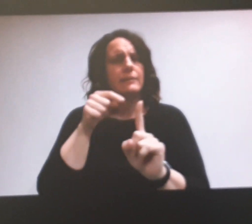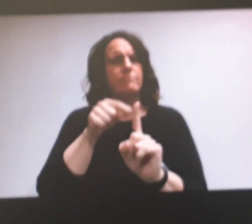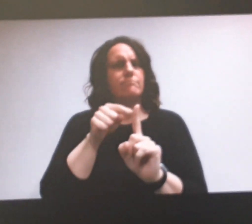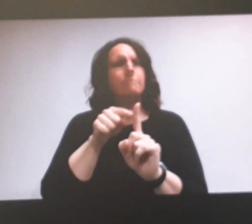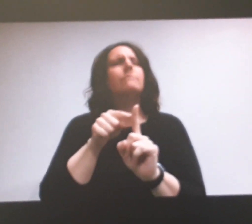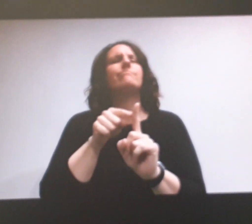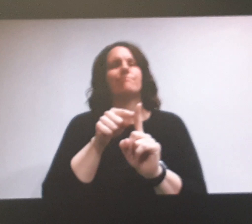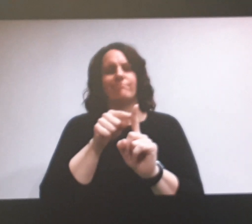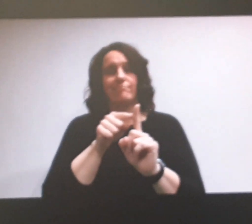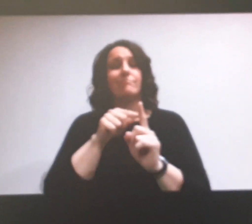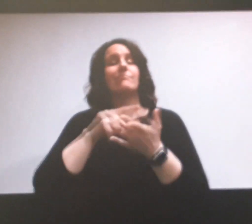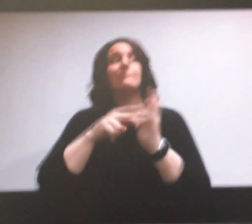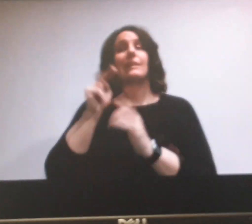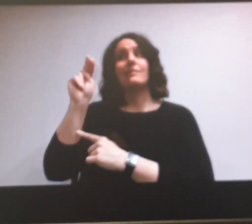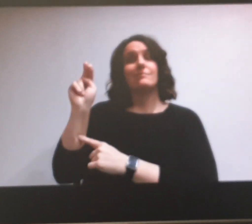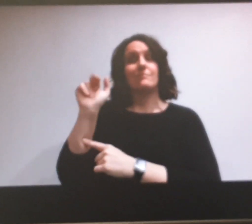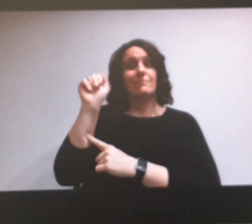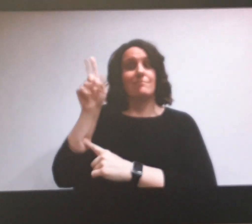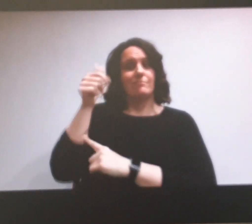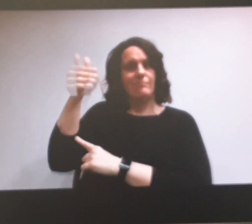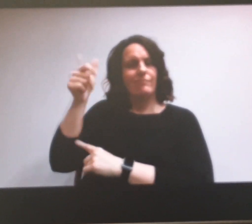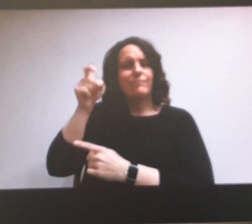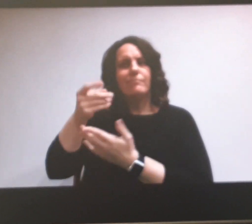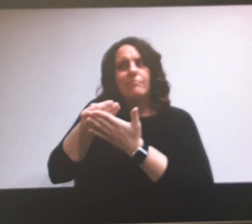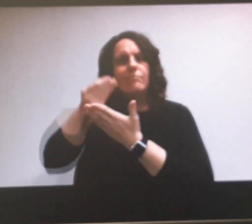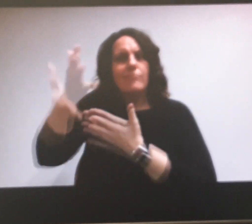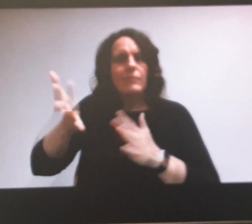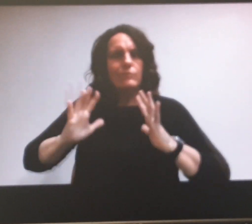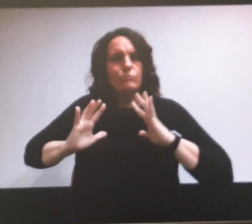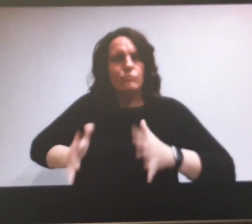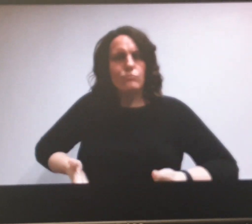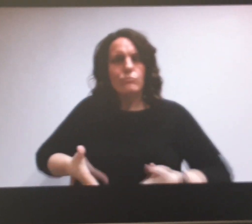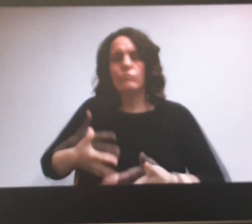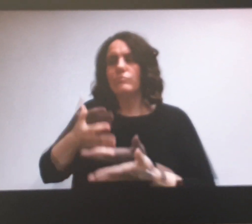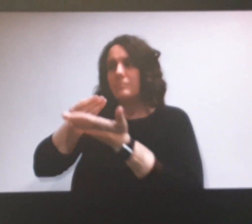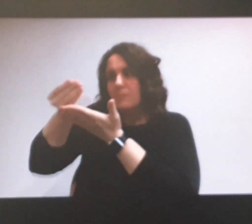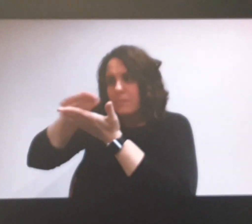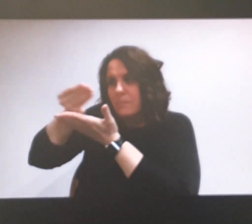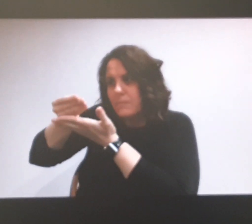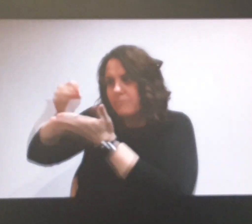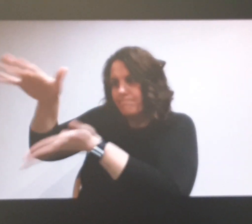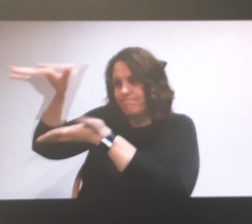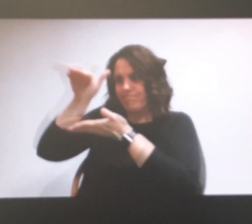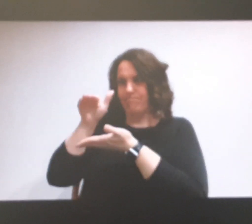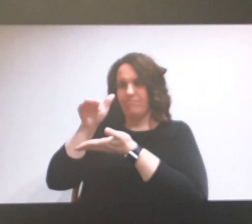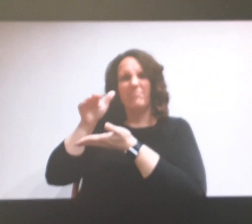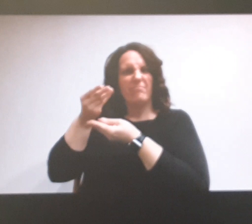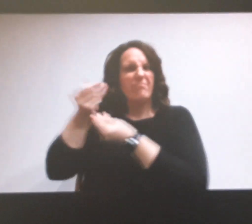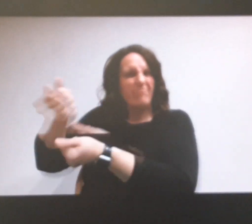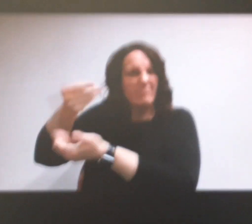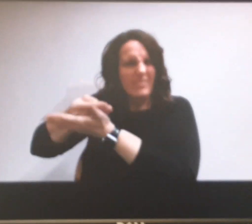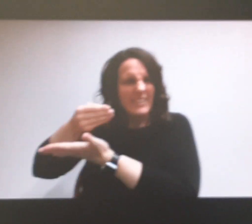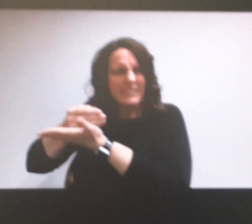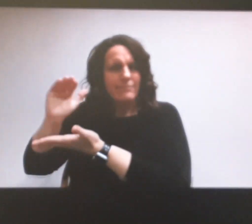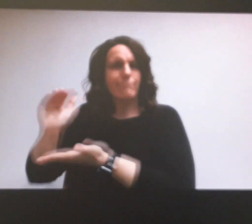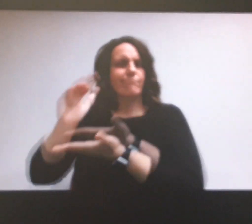For finances, on how it makes an impact in the community, especially with the NAD, if they need